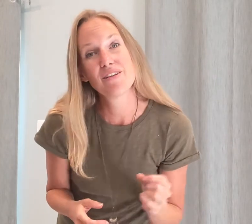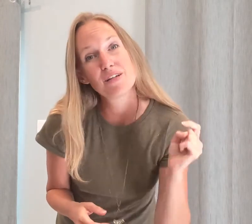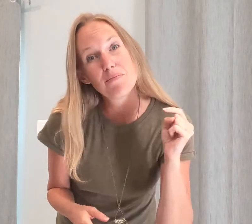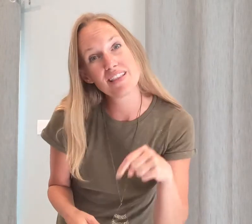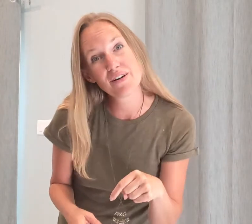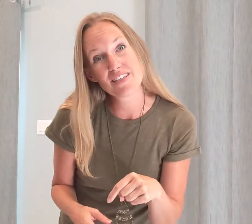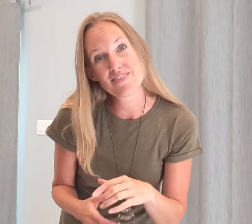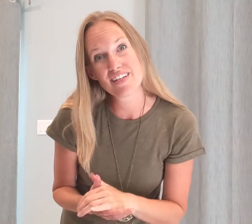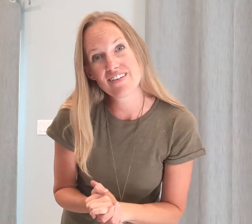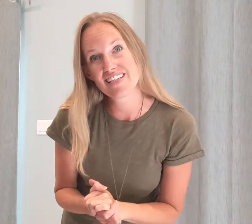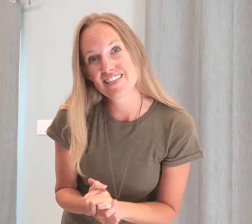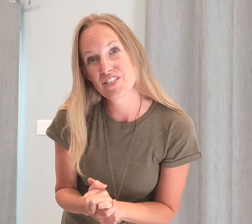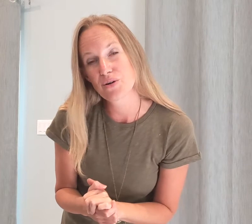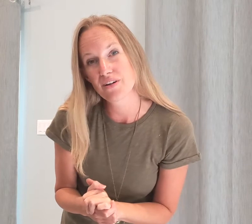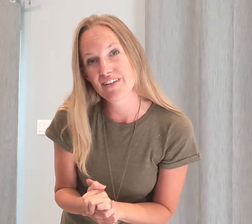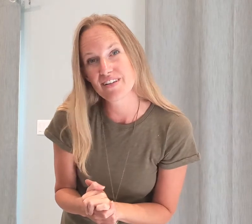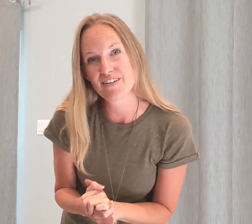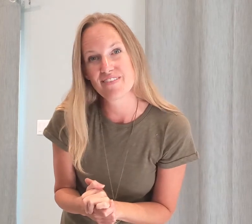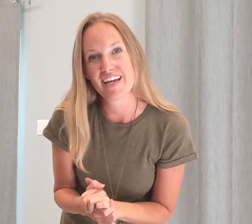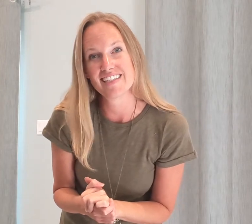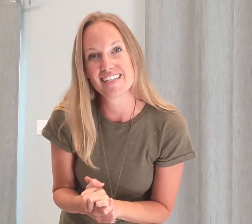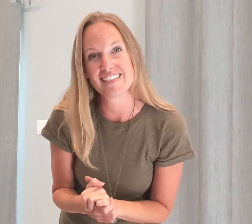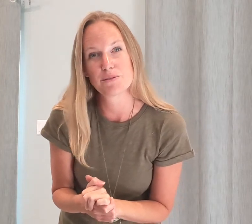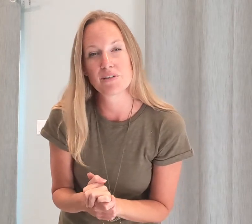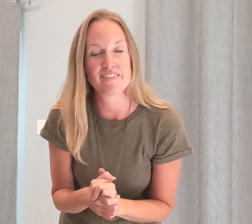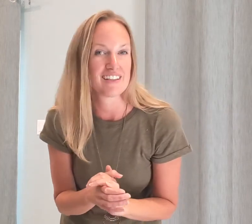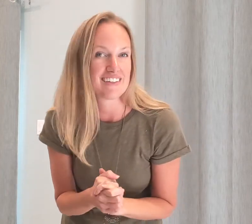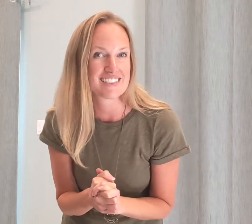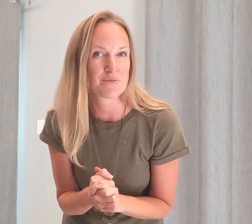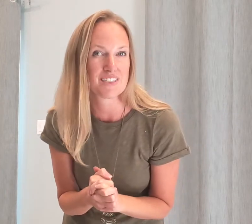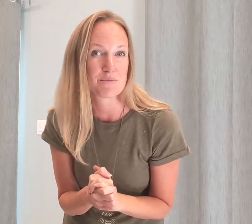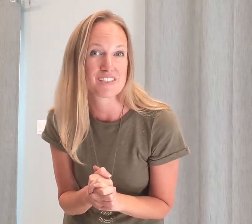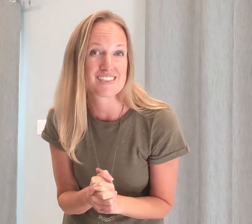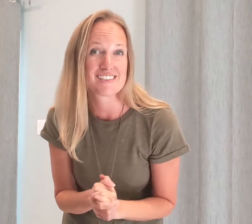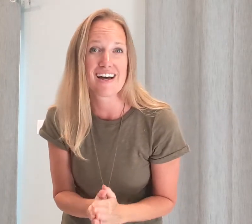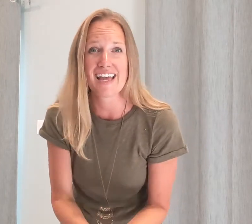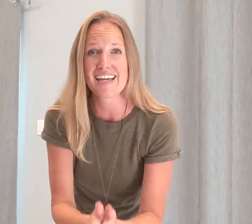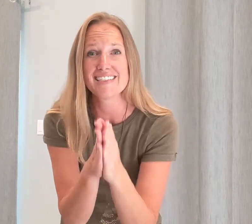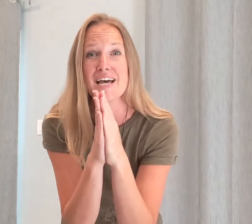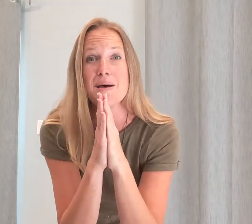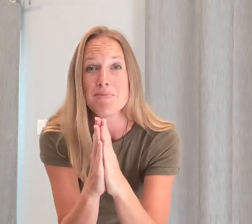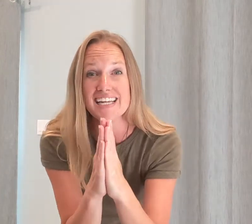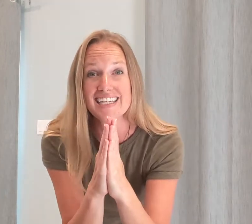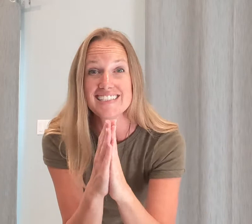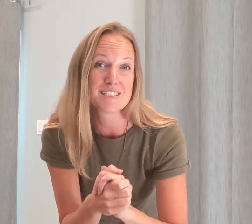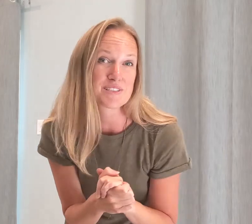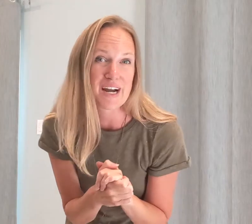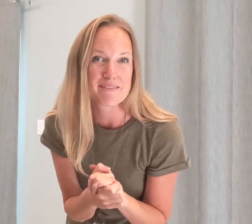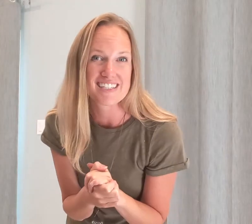look below this video in the tutorial, you're going to find links to print off the lyrics as well as to purchase the song, and please subscribe to the